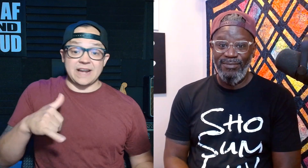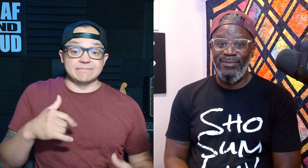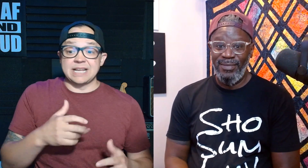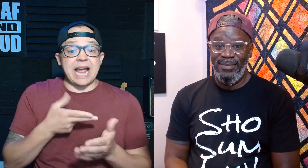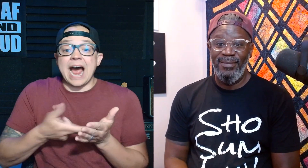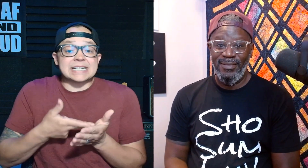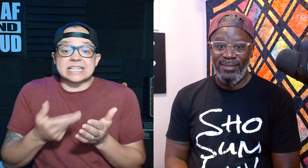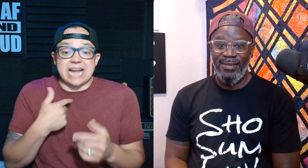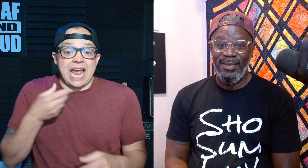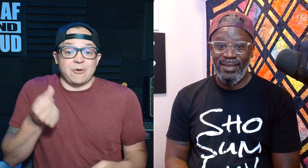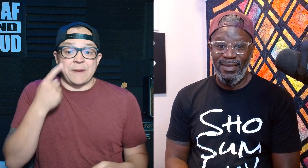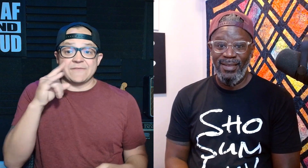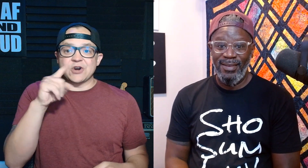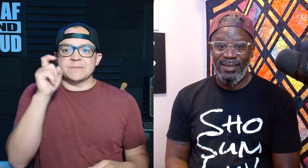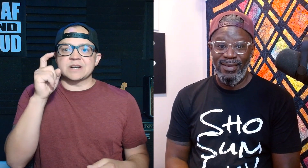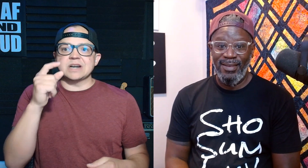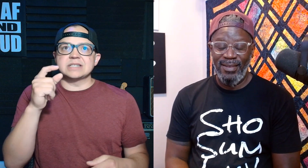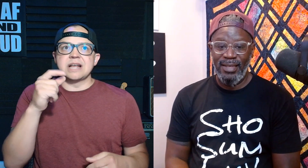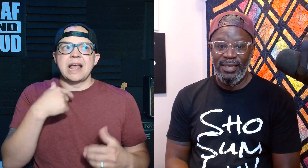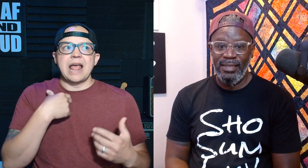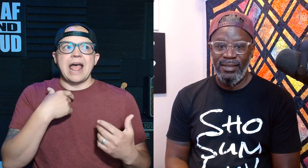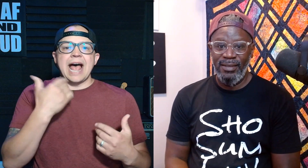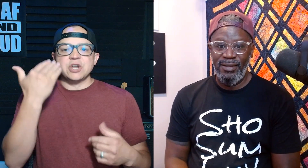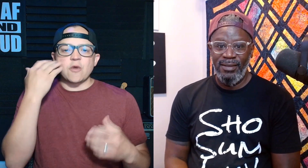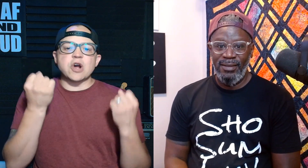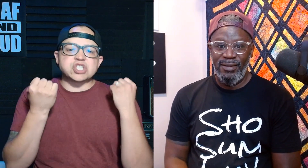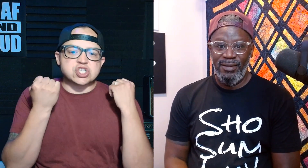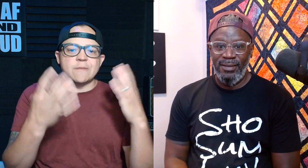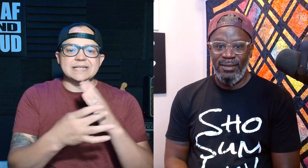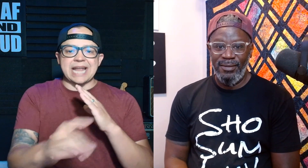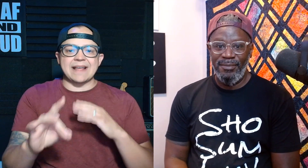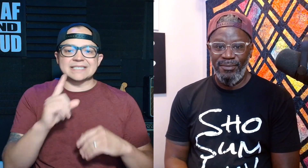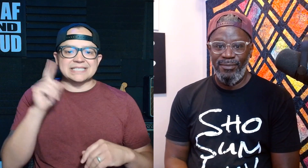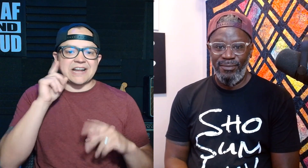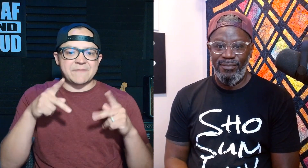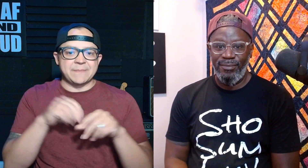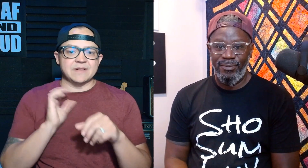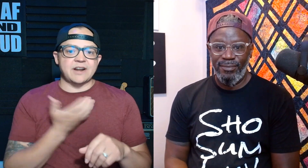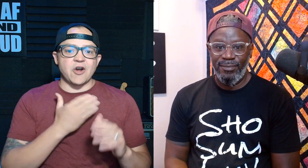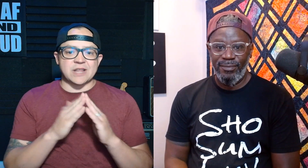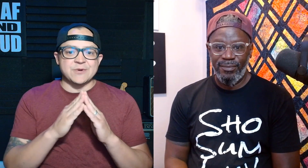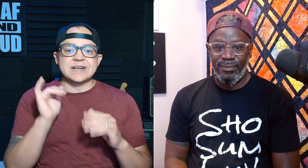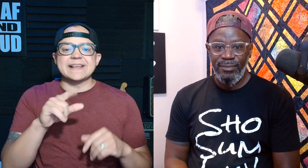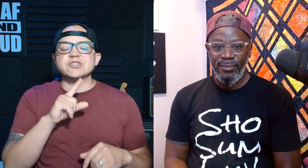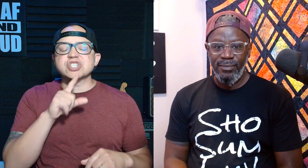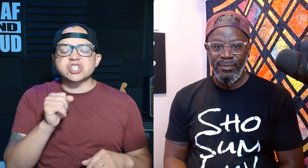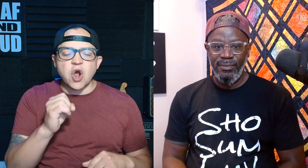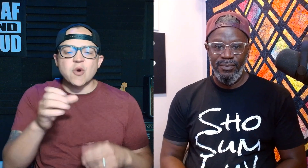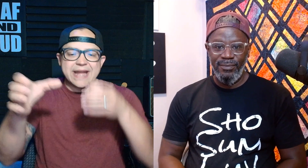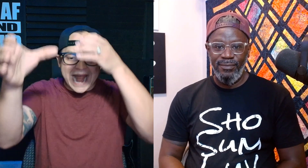pay for that. Honestly, I would pay for it because I know there are so many talented deaf people in our community